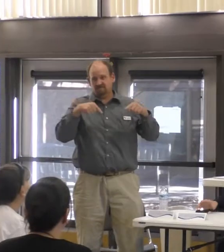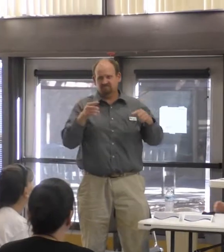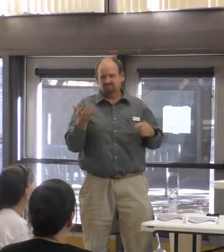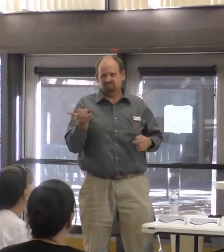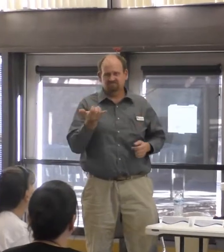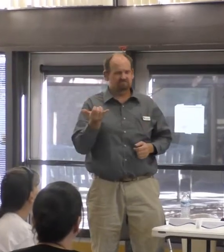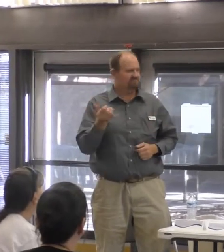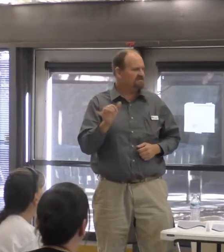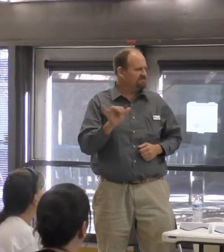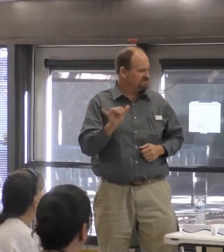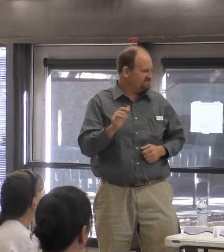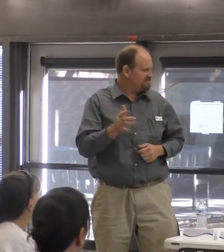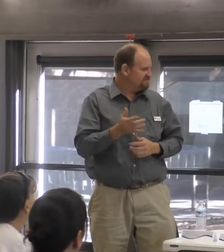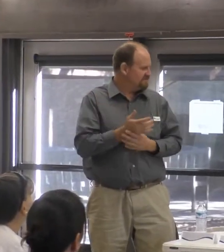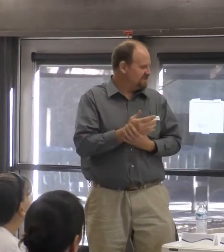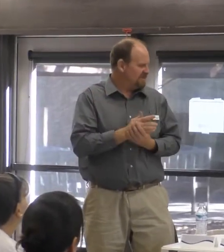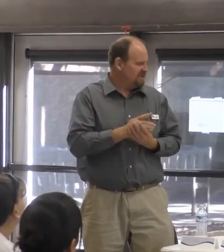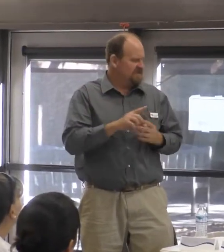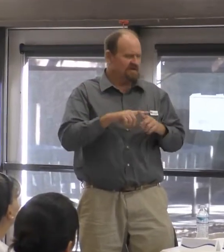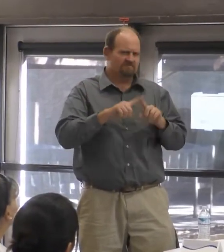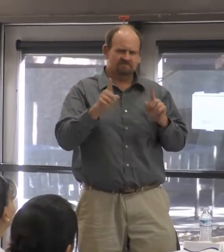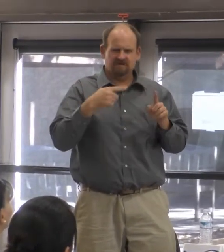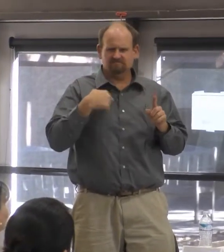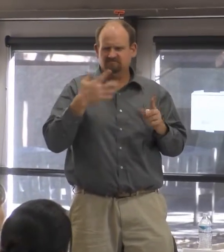I also want to thank you for coming as well.